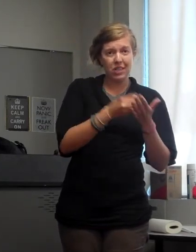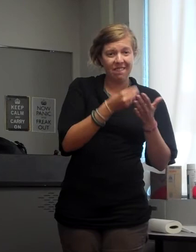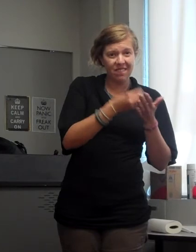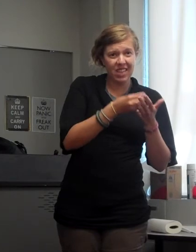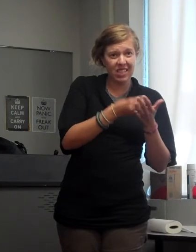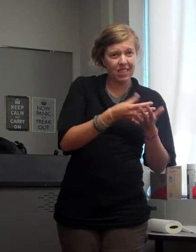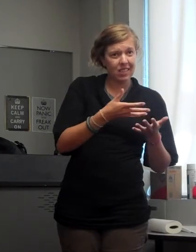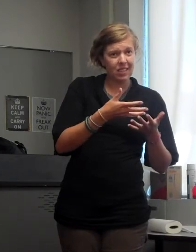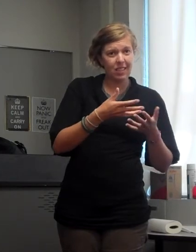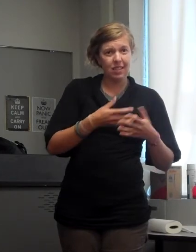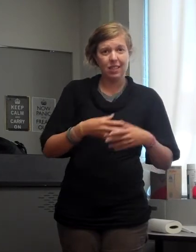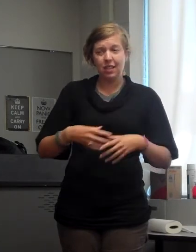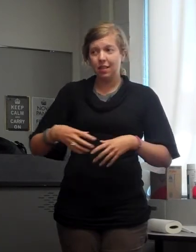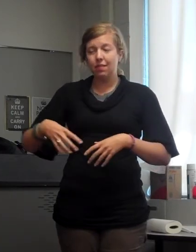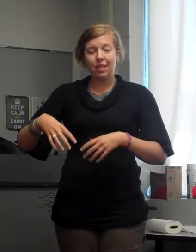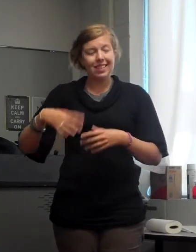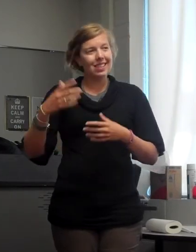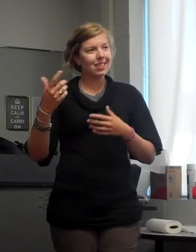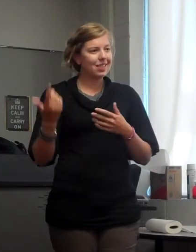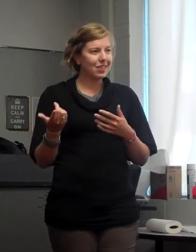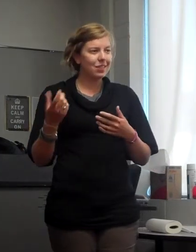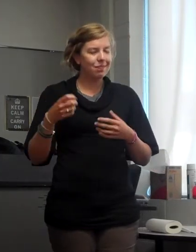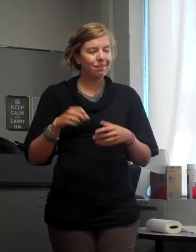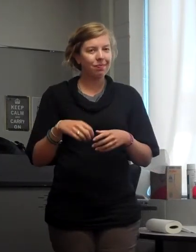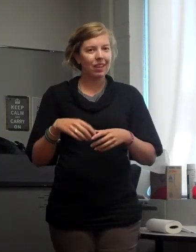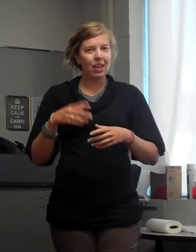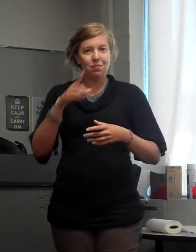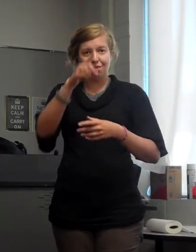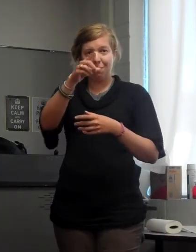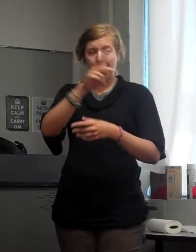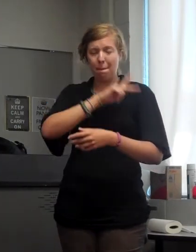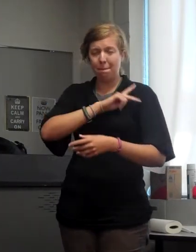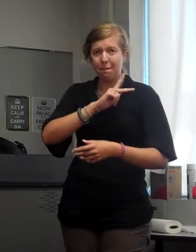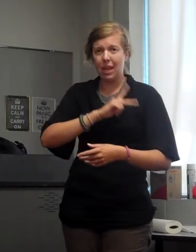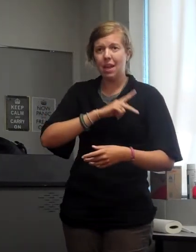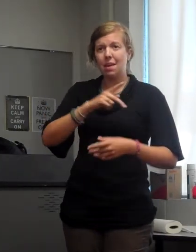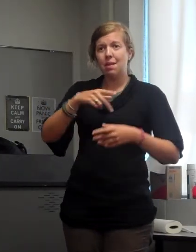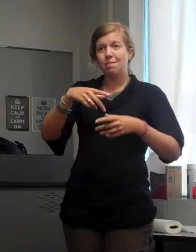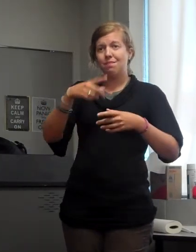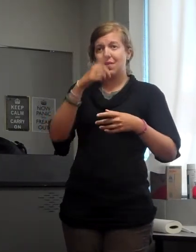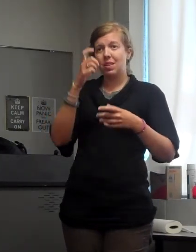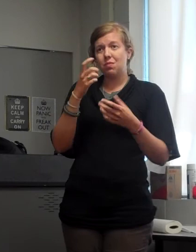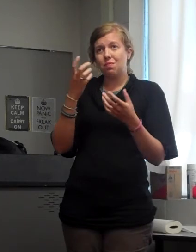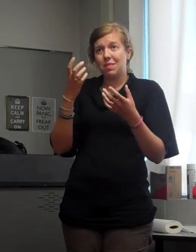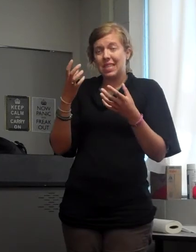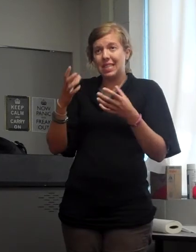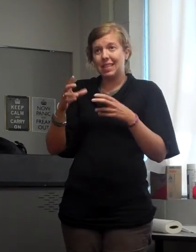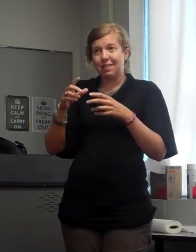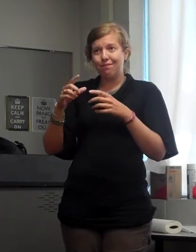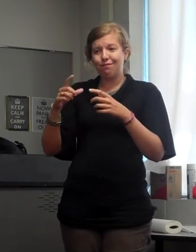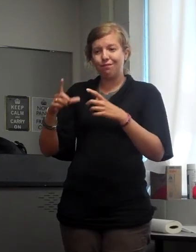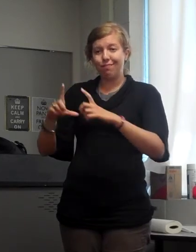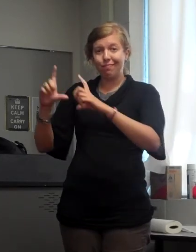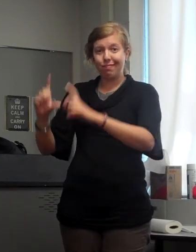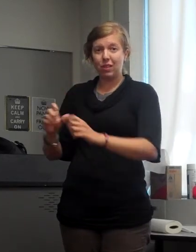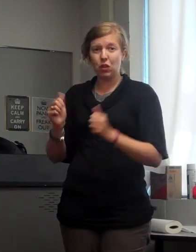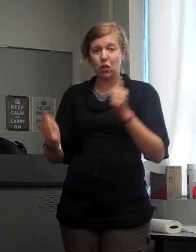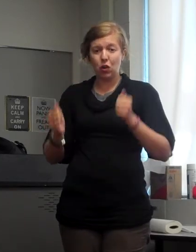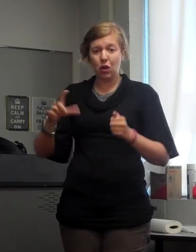what happens when your like tire blows or well, there's 4 phases. your car dies? Your first phase is building an emergency fund. It's